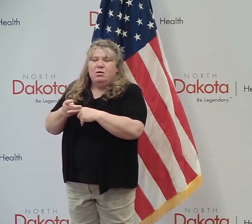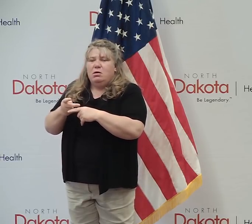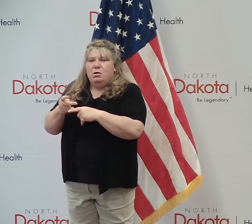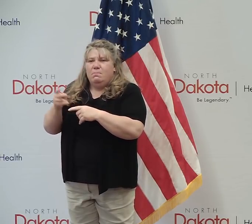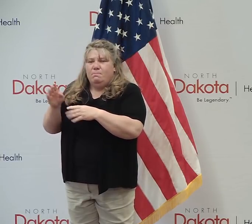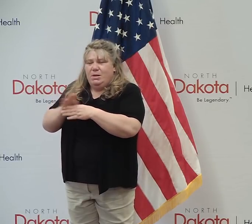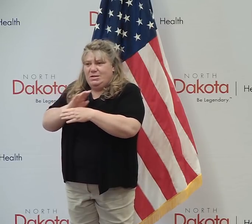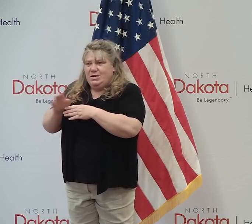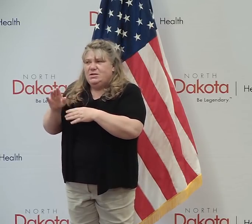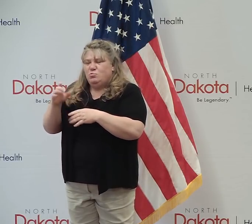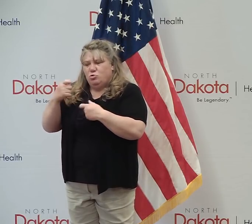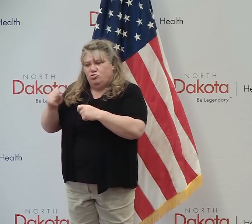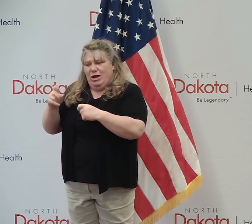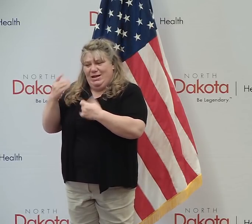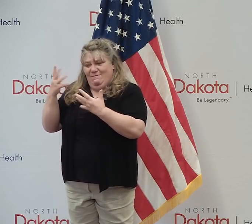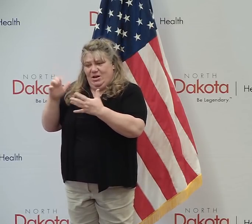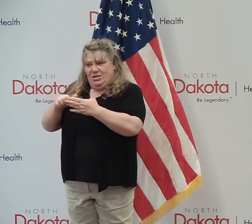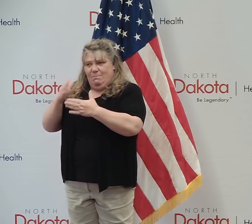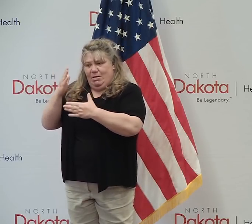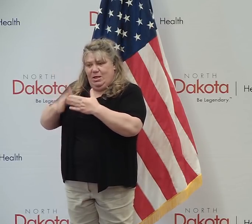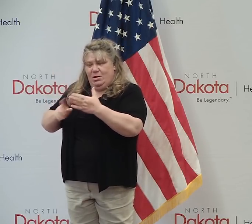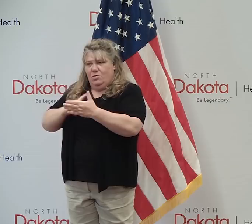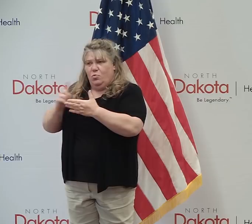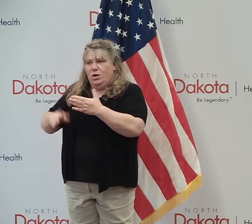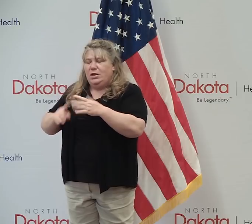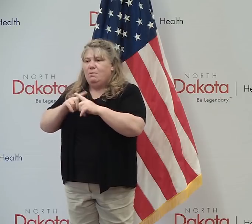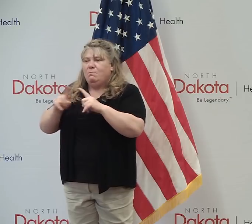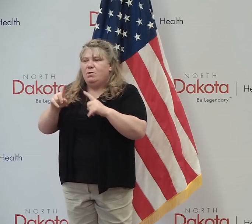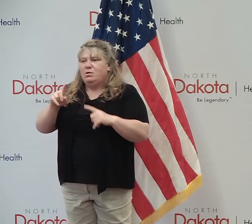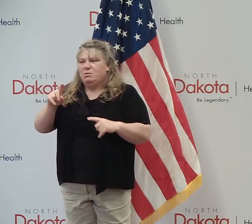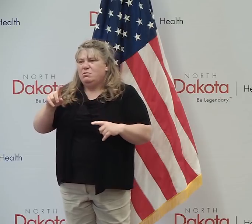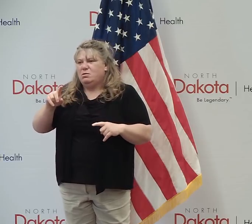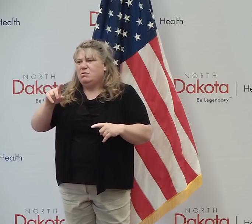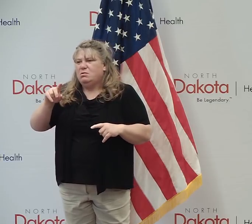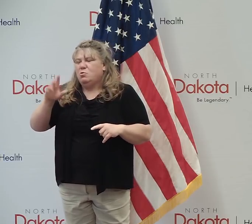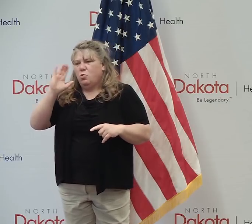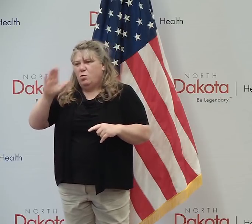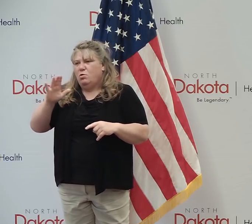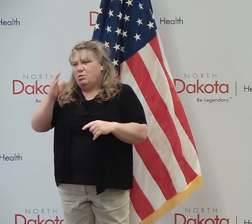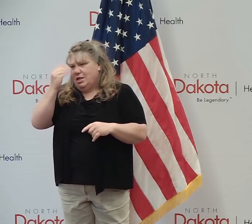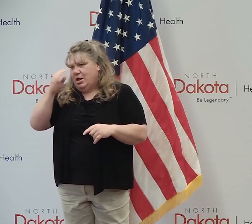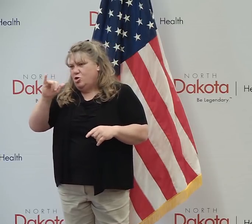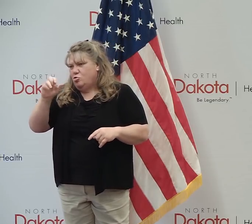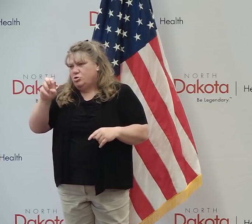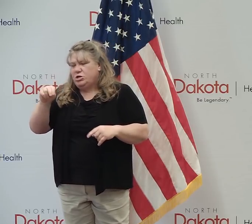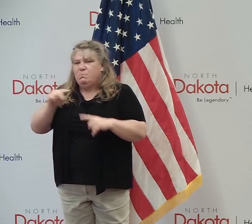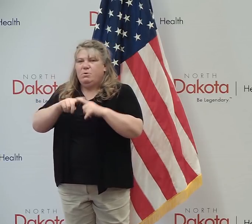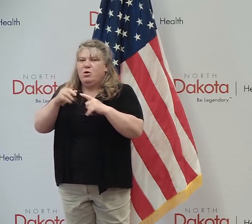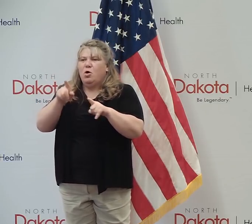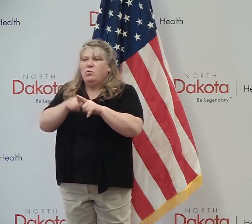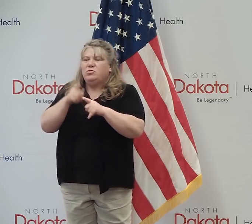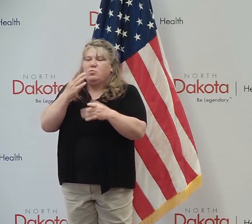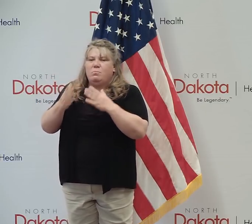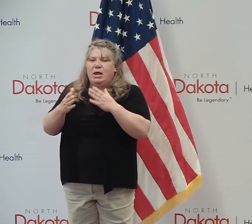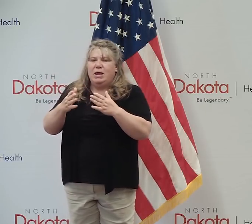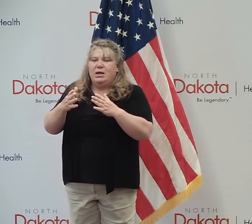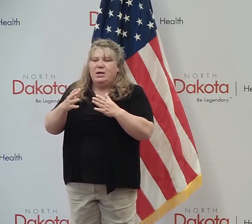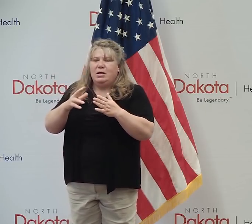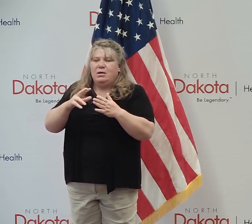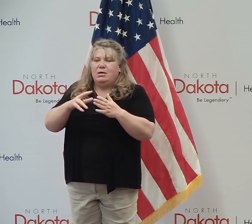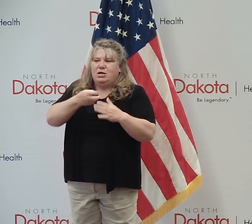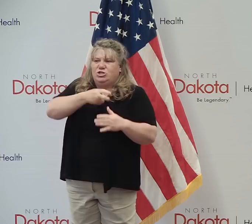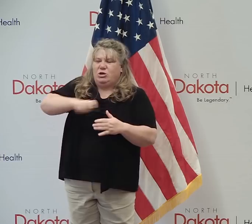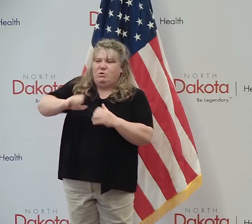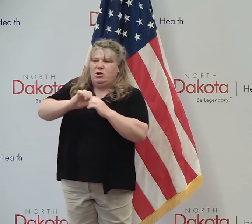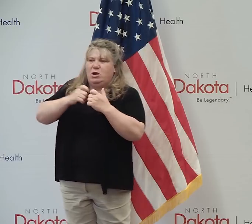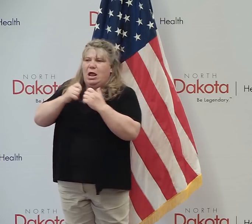trying to get through that by the end of this weekend, but Gene, we can get back on your question, but it may also reflect a shift in how we're